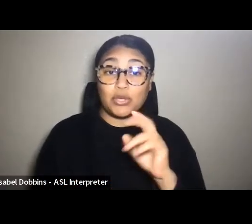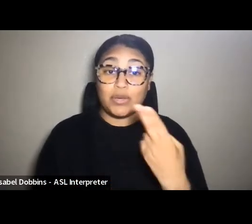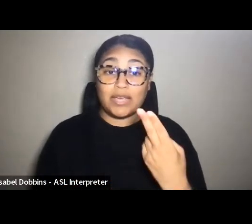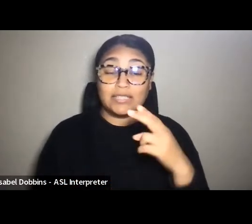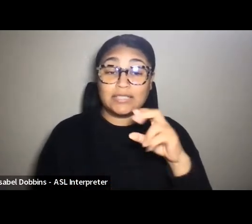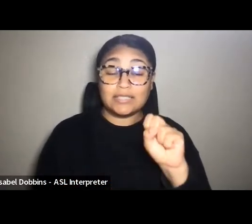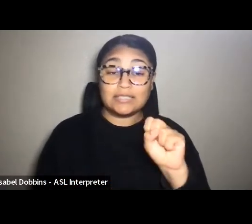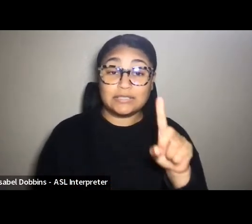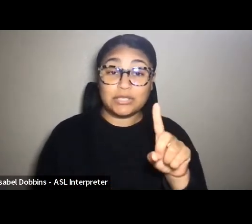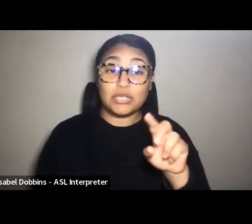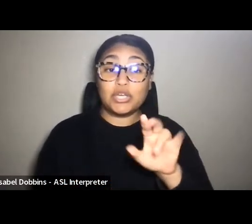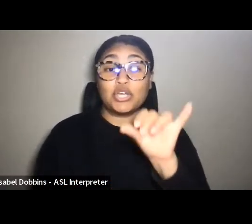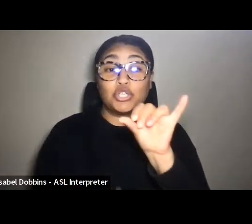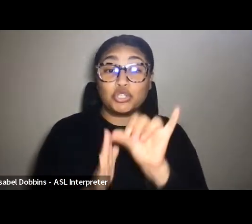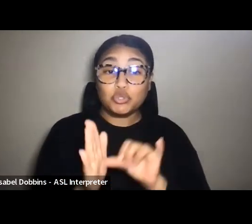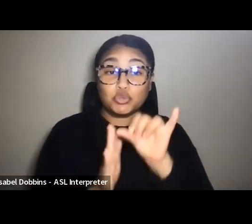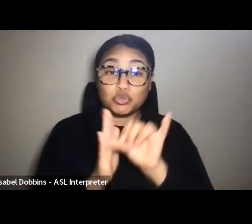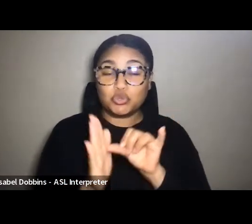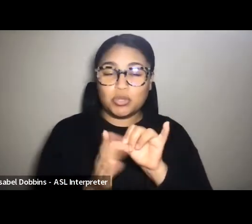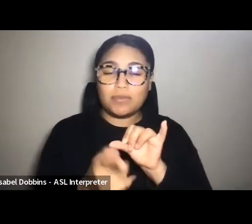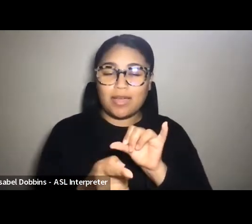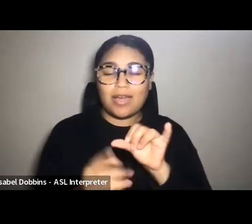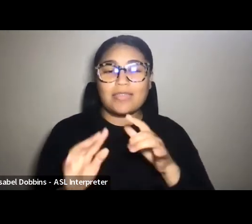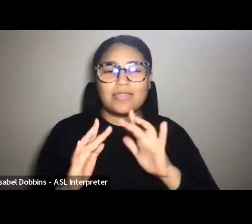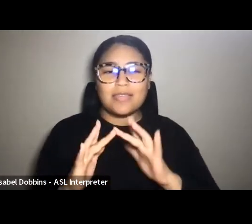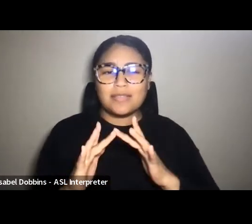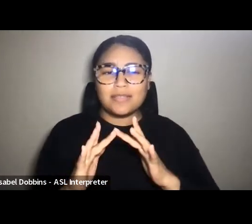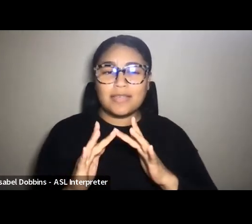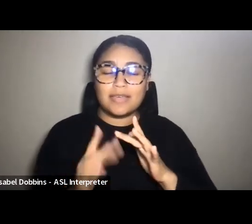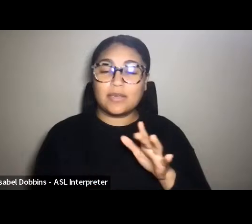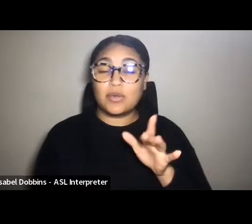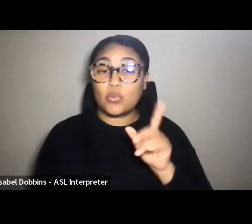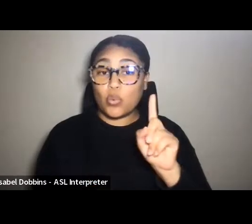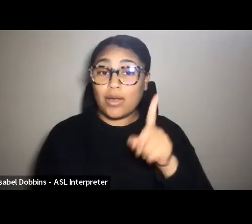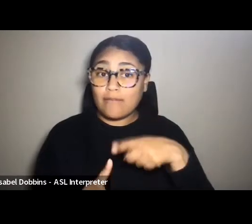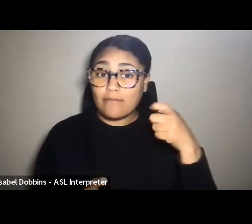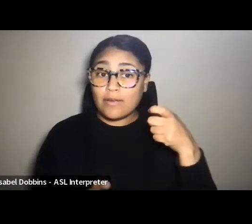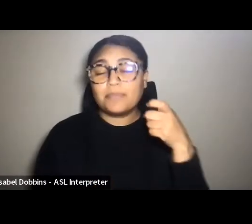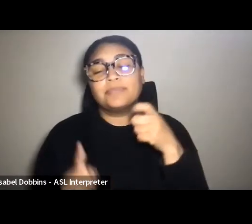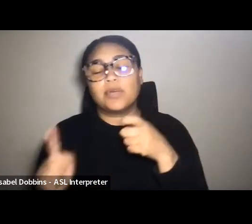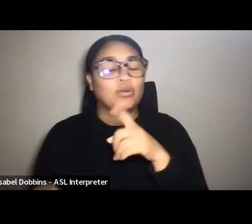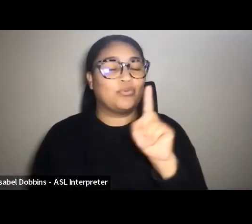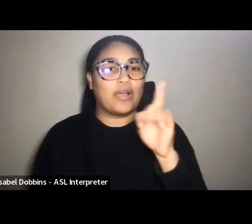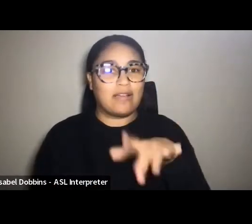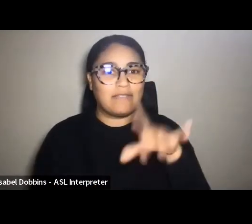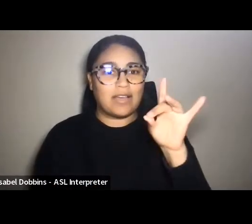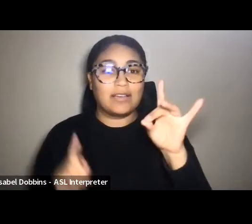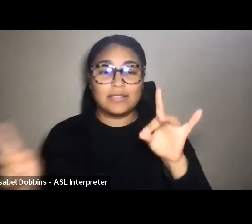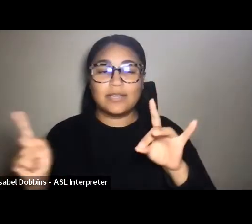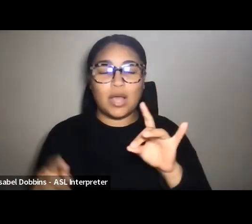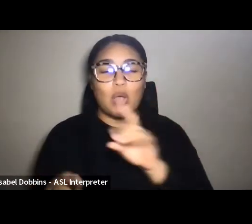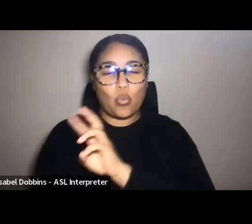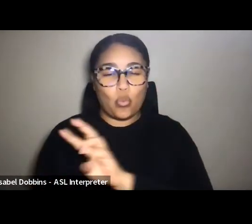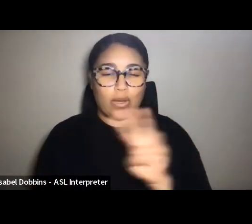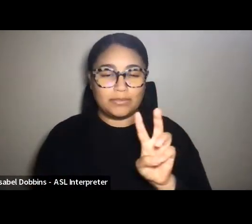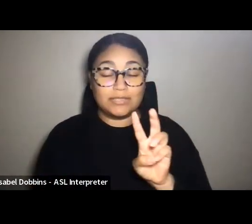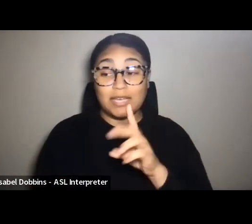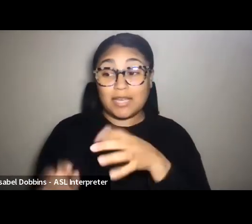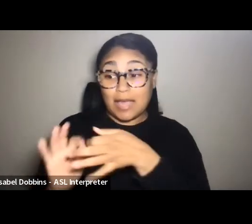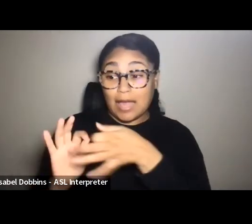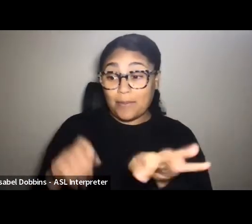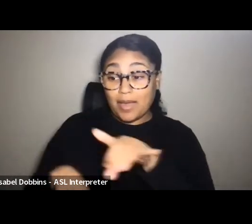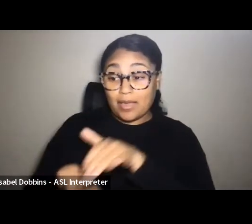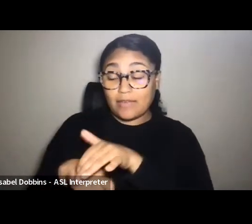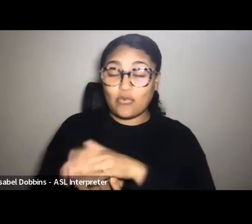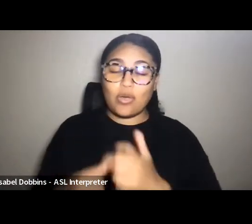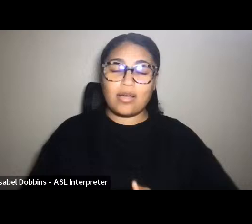SMUHSD board meeting YouTube channel. The link to the YouTube channel can be found on our website. You may view the captions in English as we live